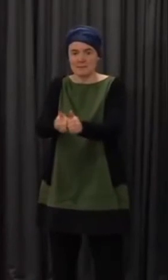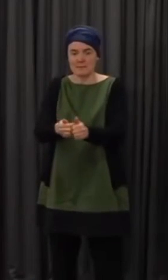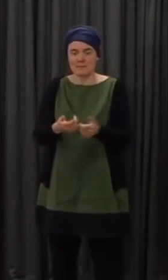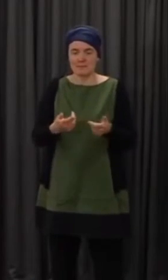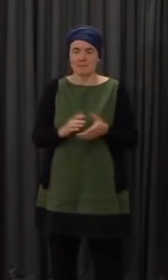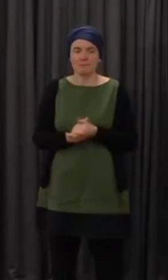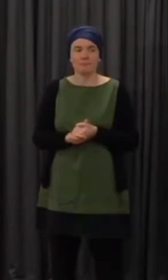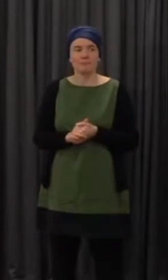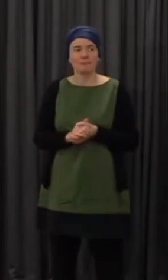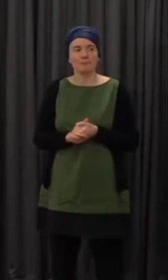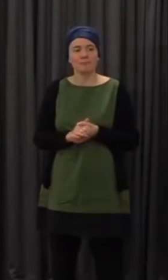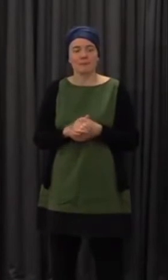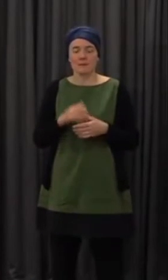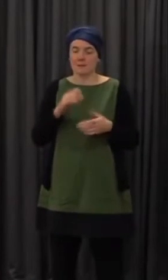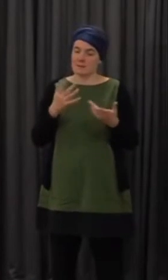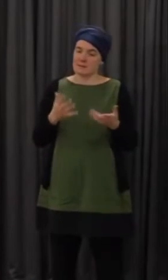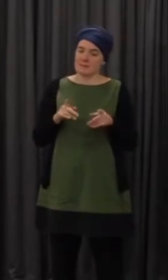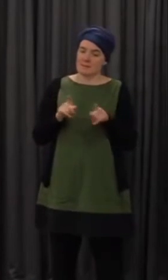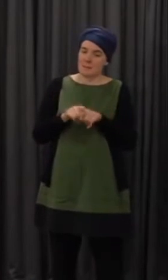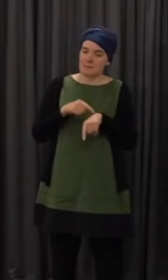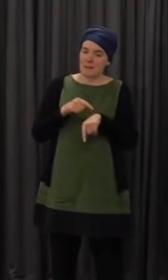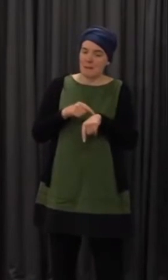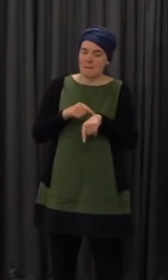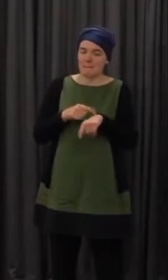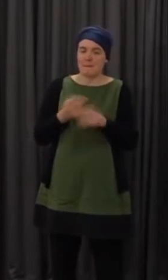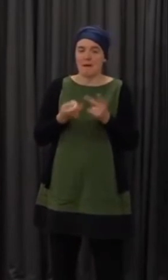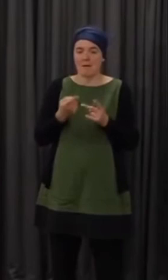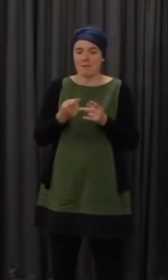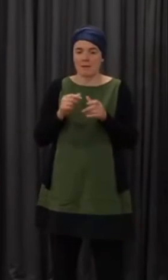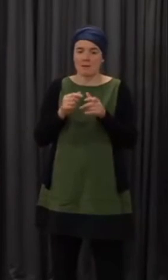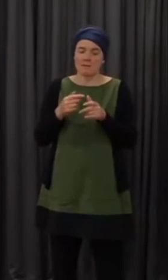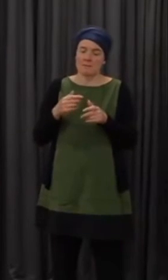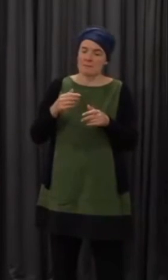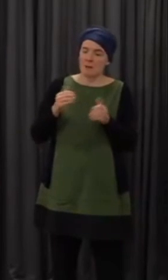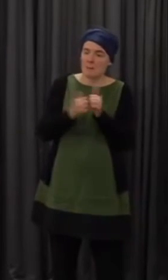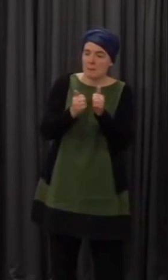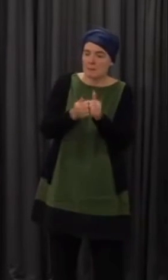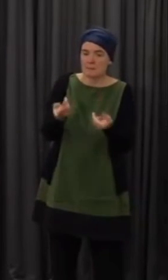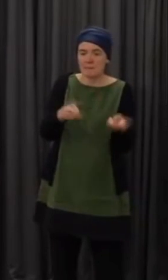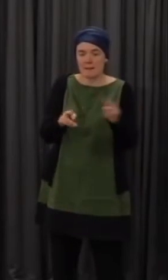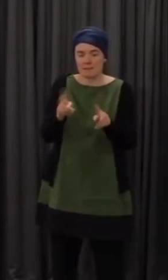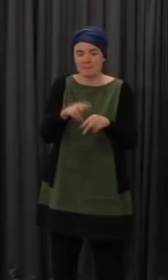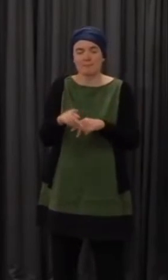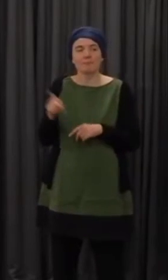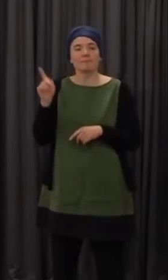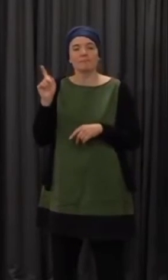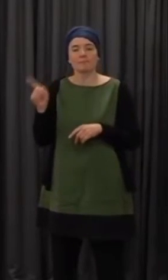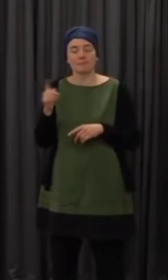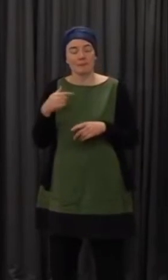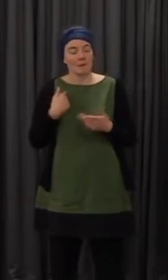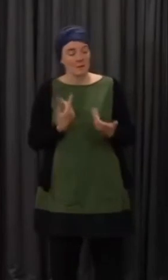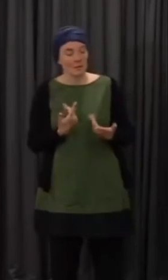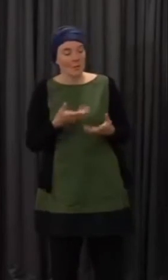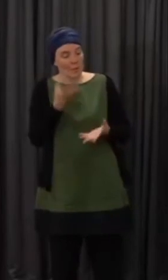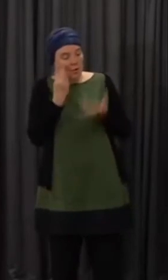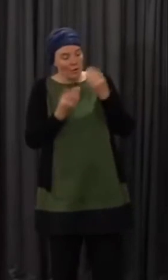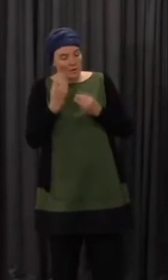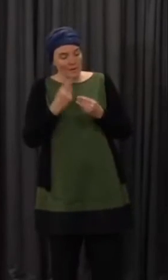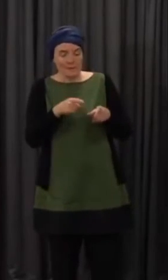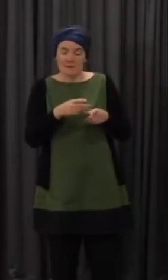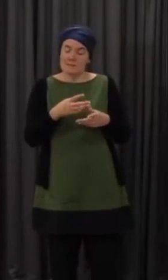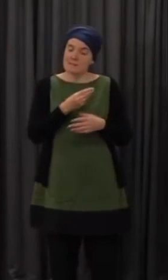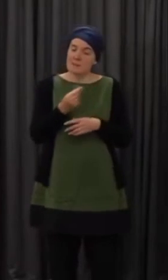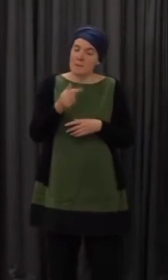important point, and it is one of the things we are learning about the virus, that some people who recover, that the